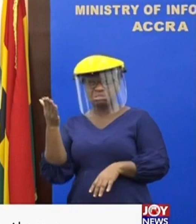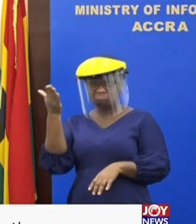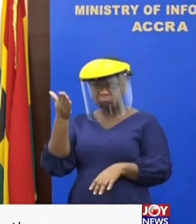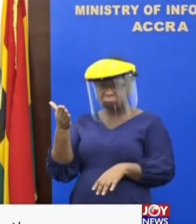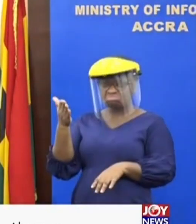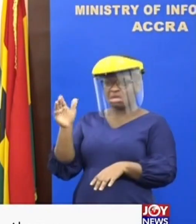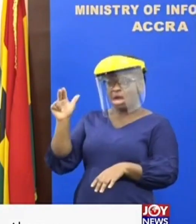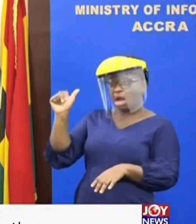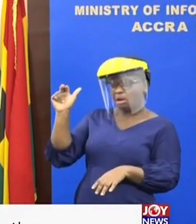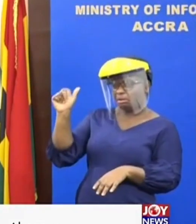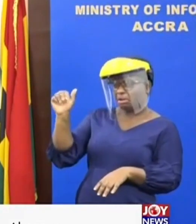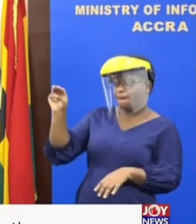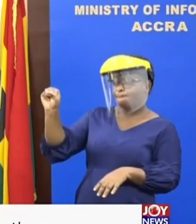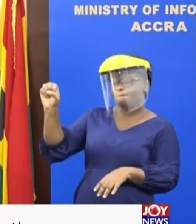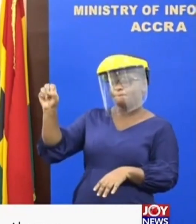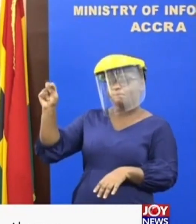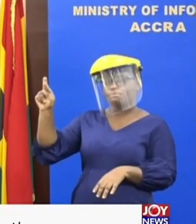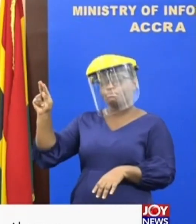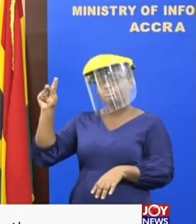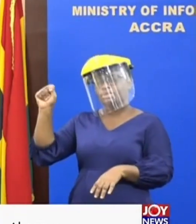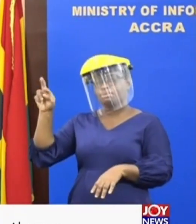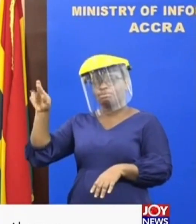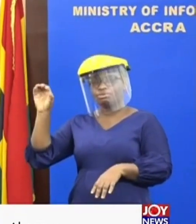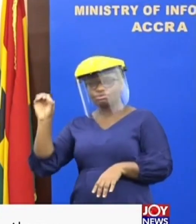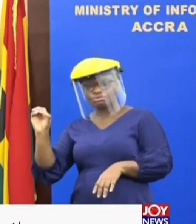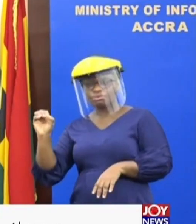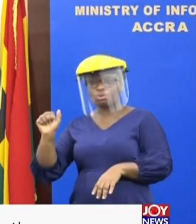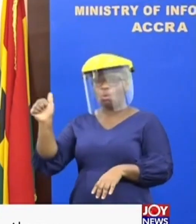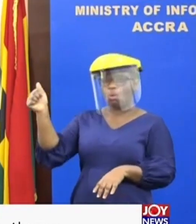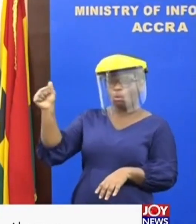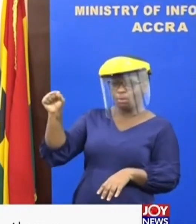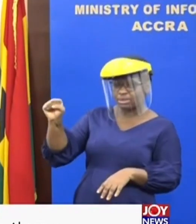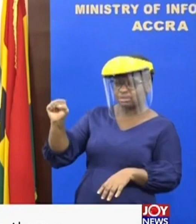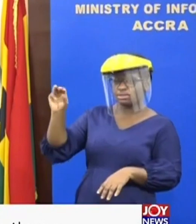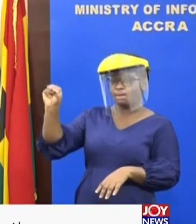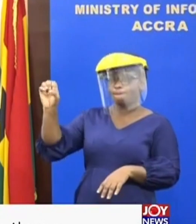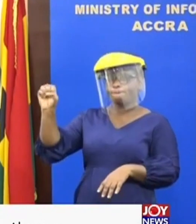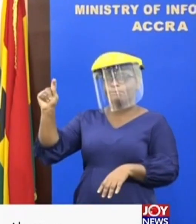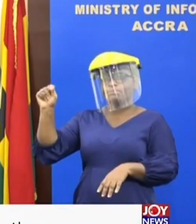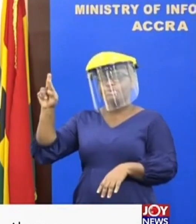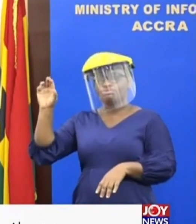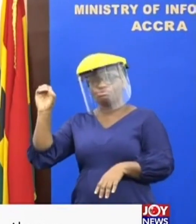the Accra metros, Kumasi Metro, etc., that continue to show. Next